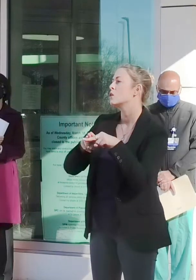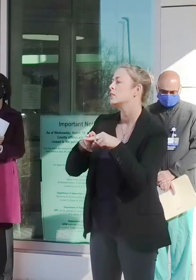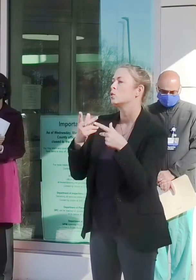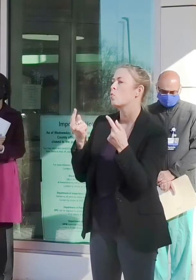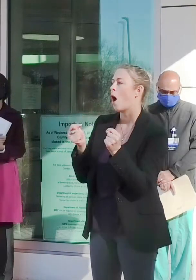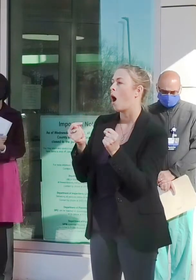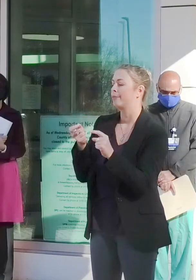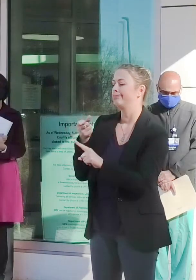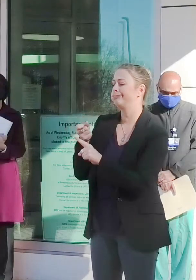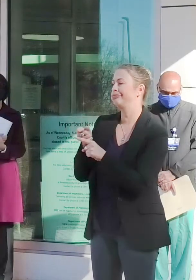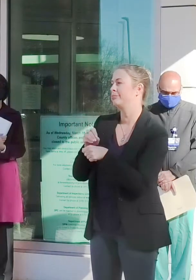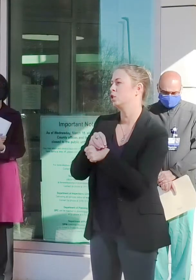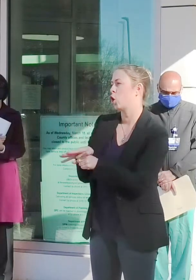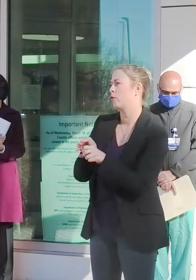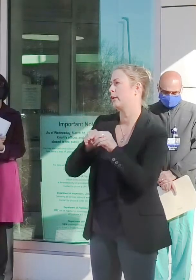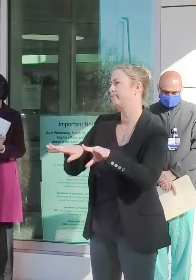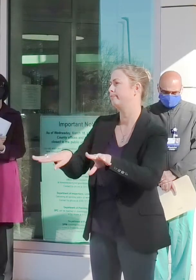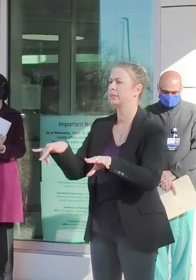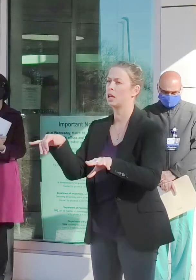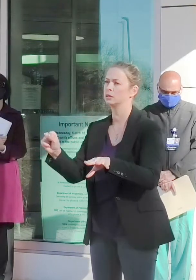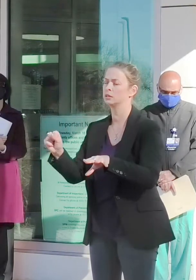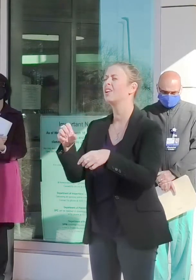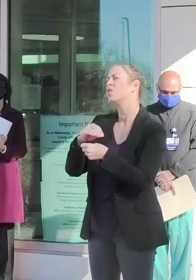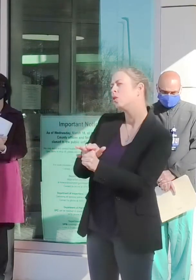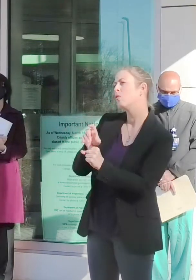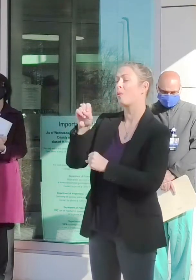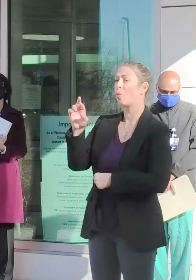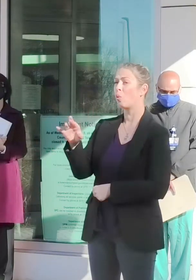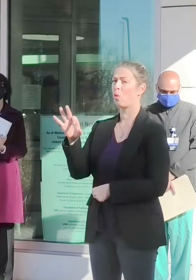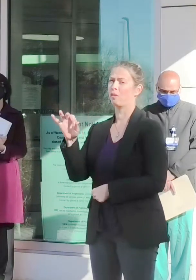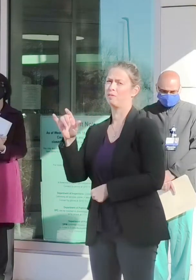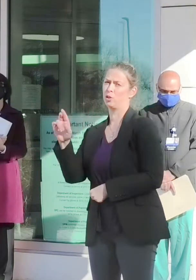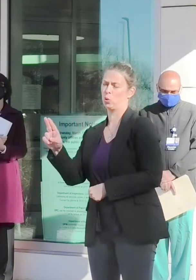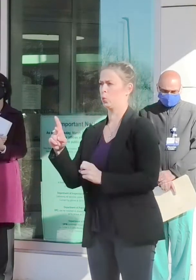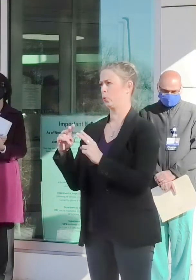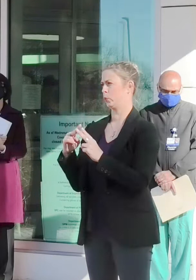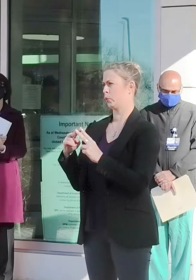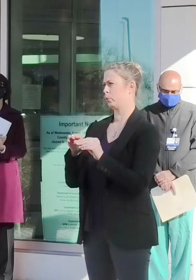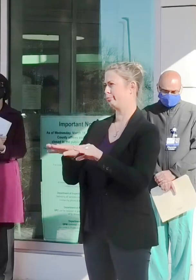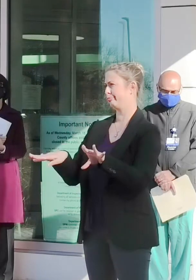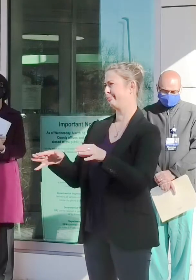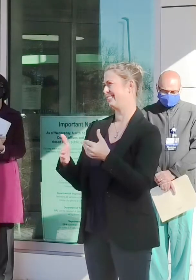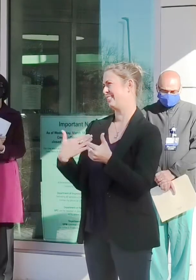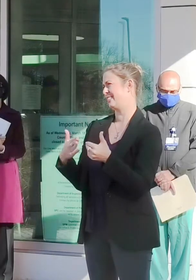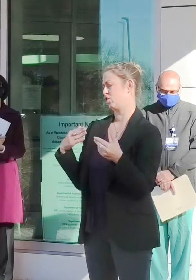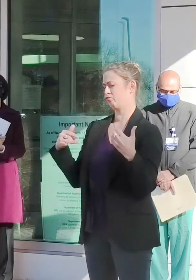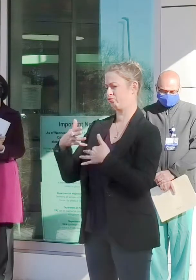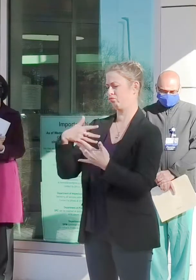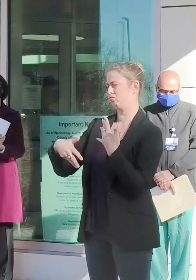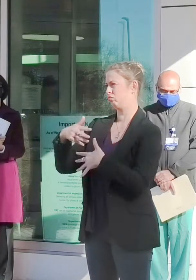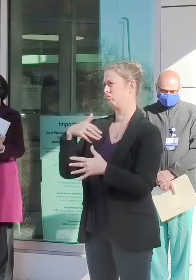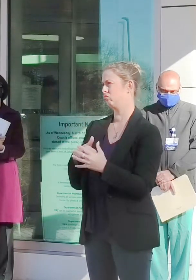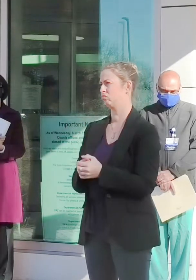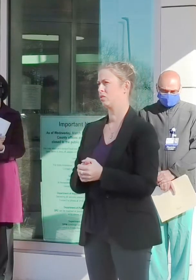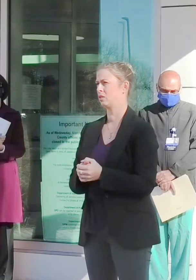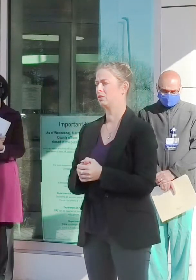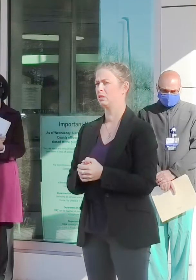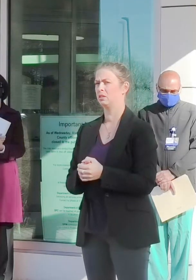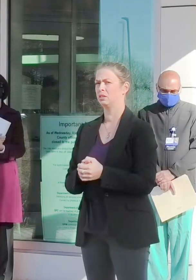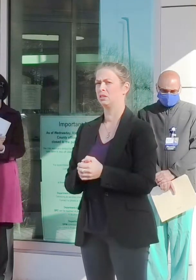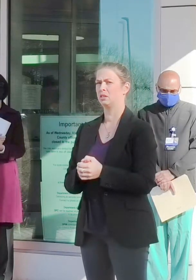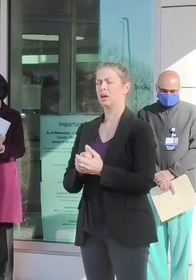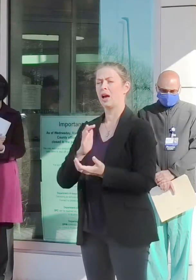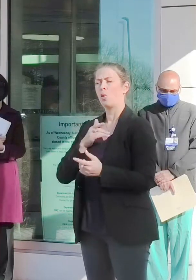flu. We remain data informed and people driven and are committed to slowing the spread of this